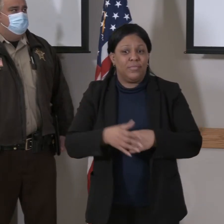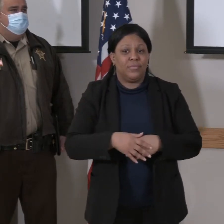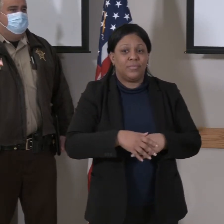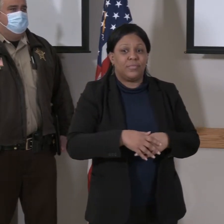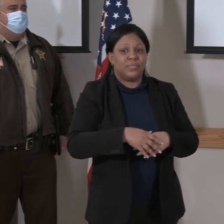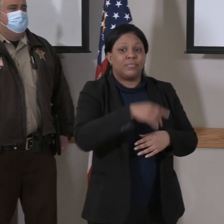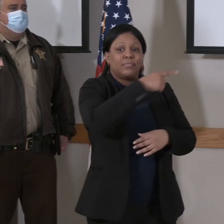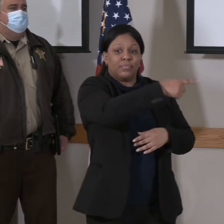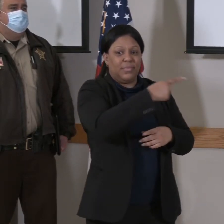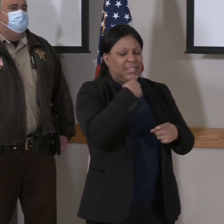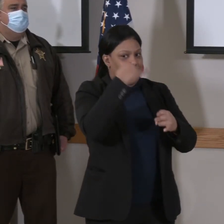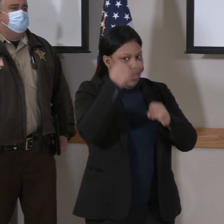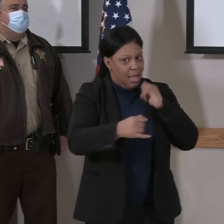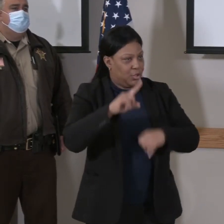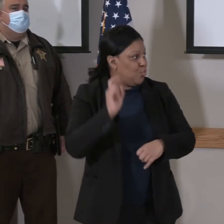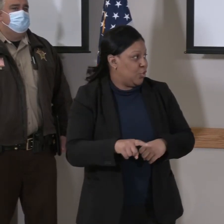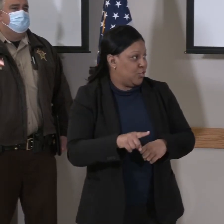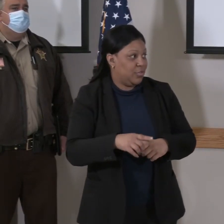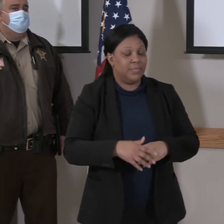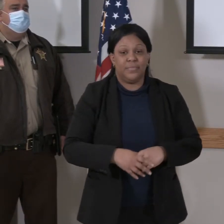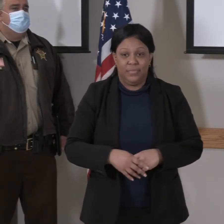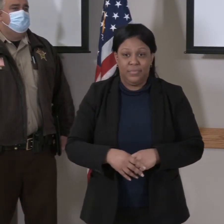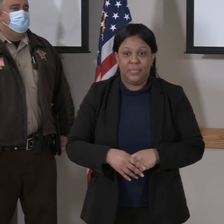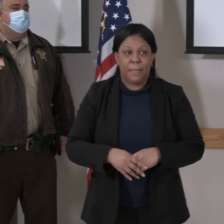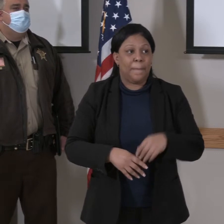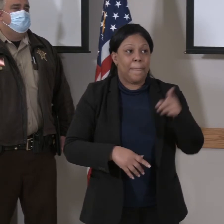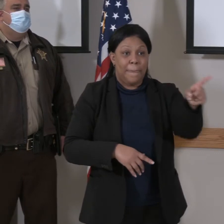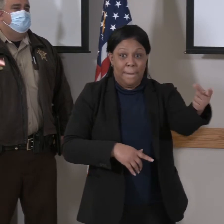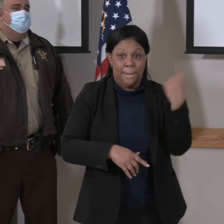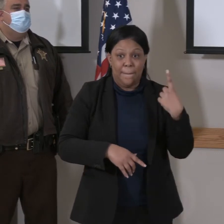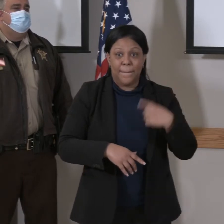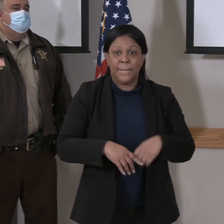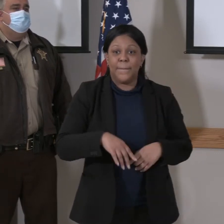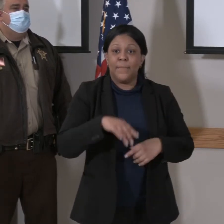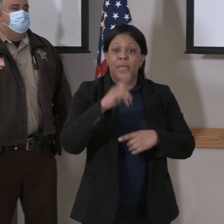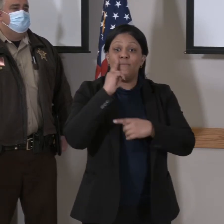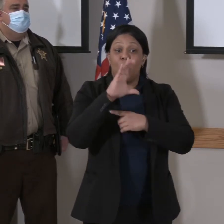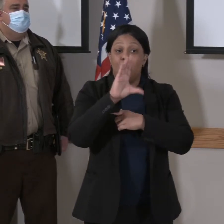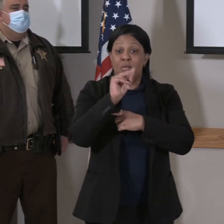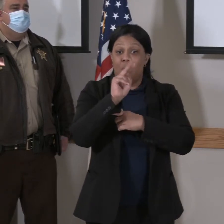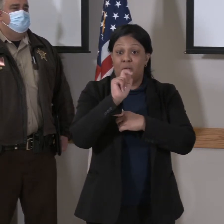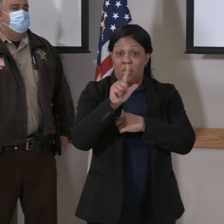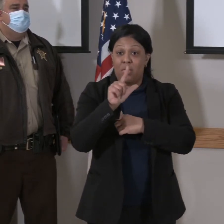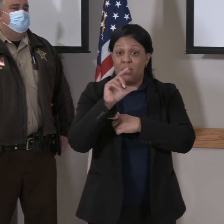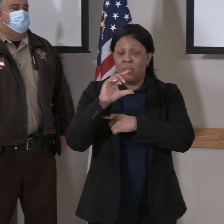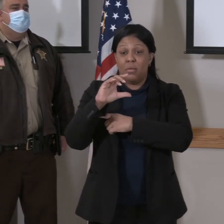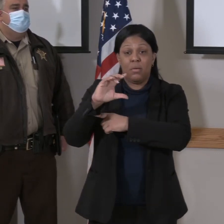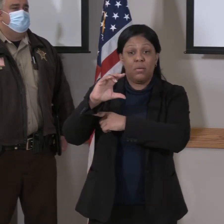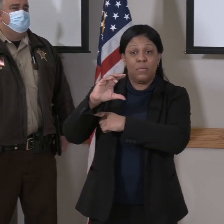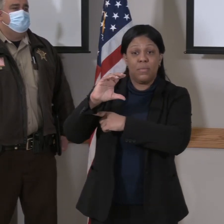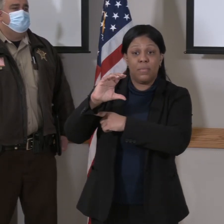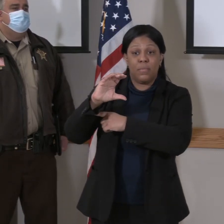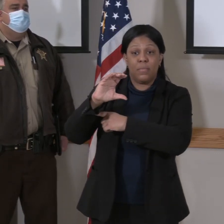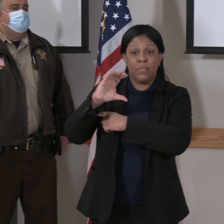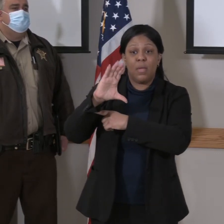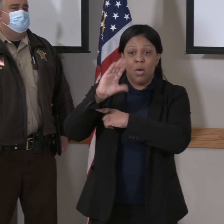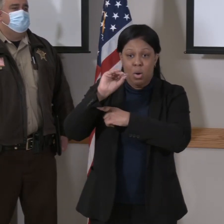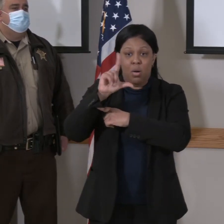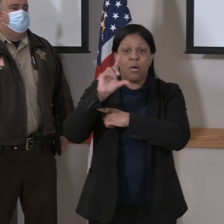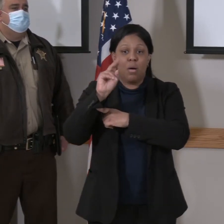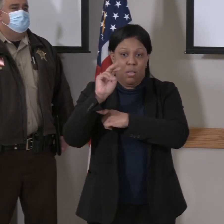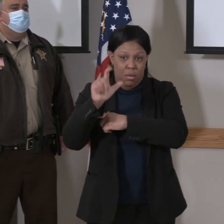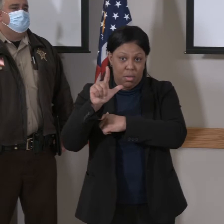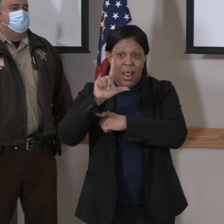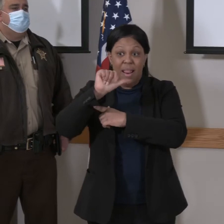last question. If, as Colonel Langer said, and as you mentioned, that the local jurisdiction does have the final say, if there's a